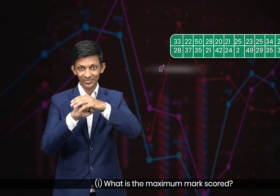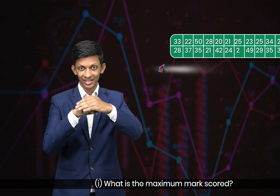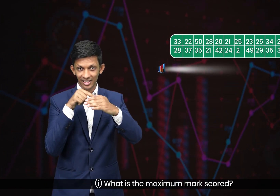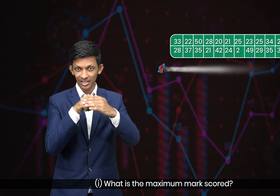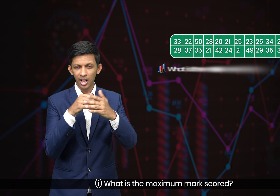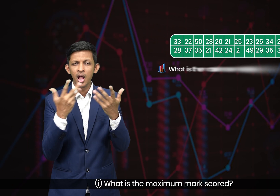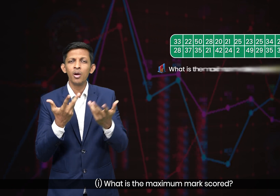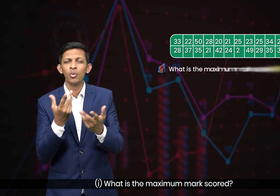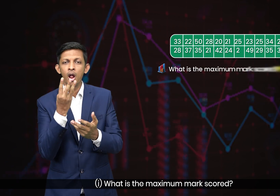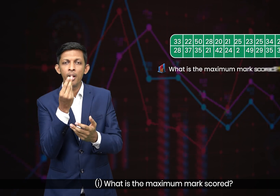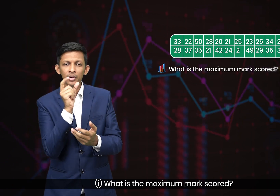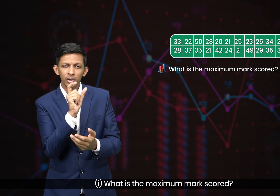is the maximum mark scored?